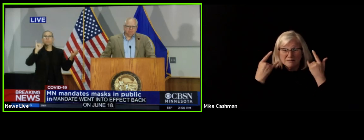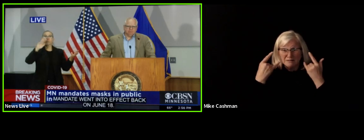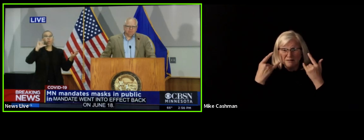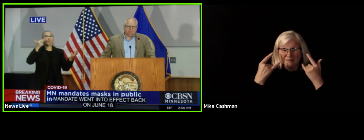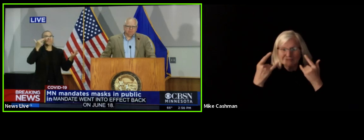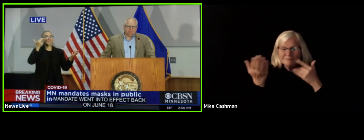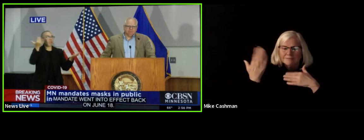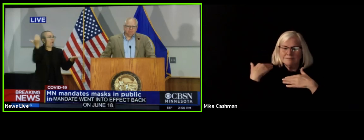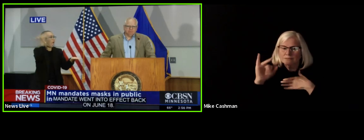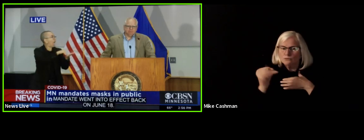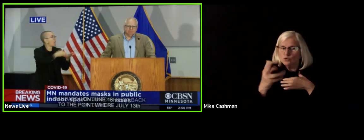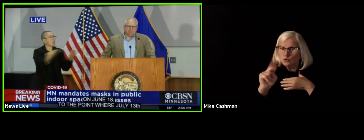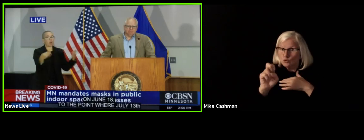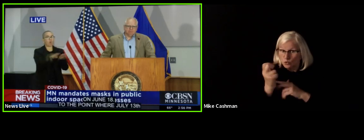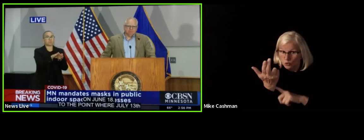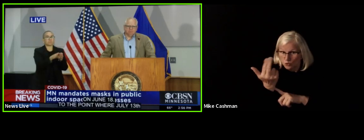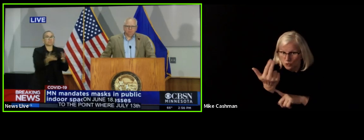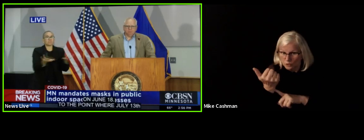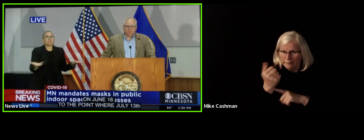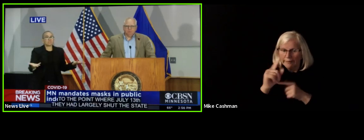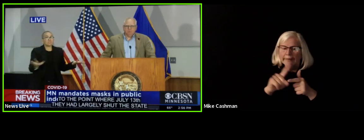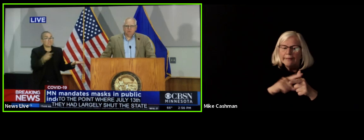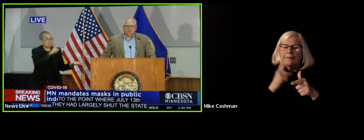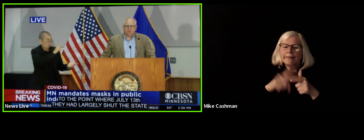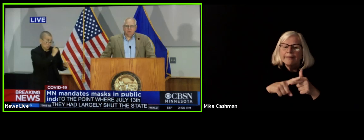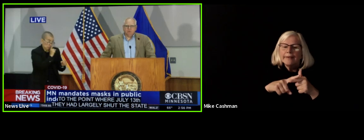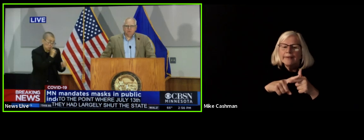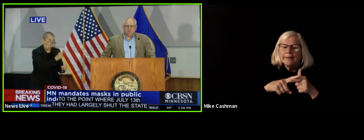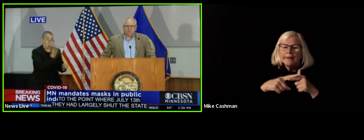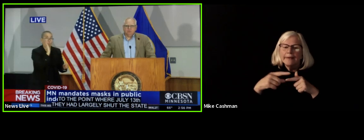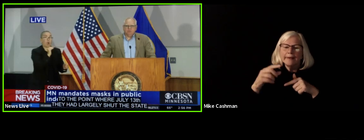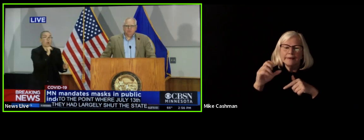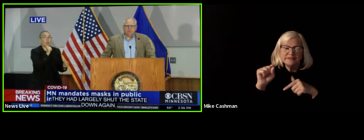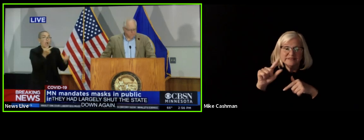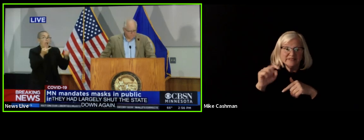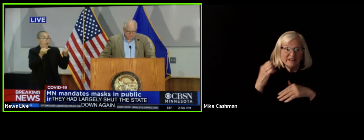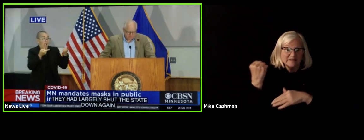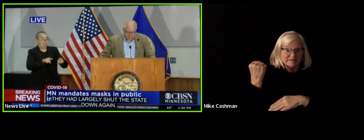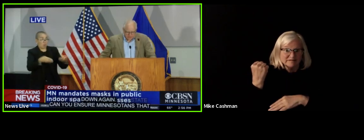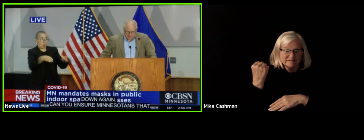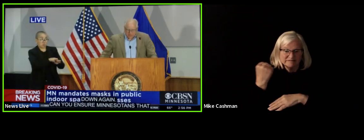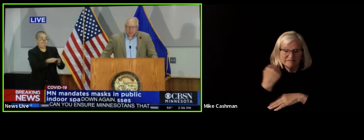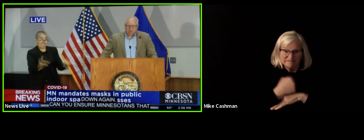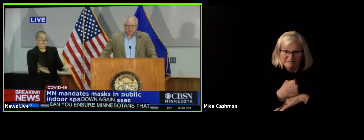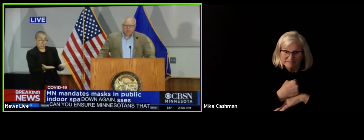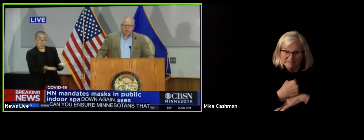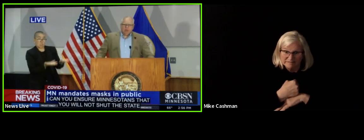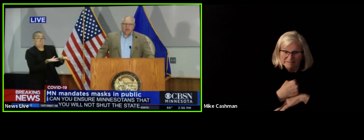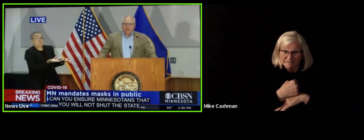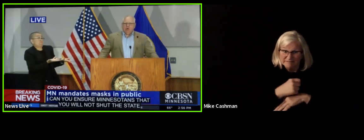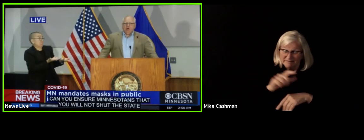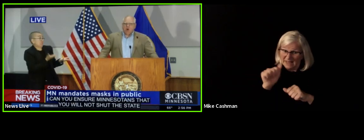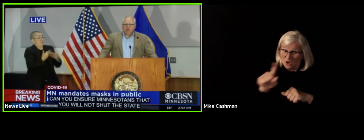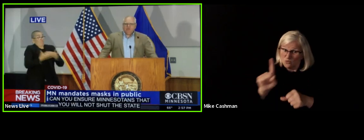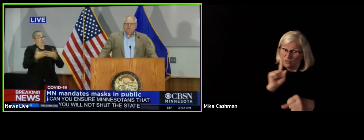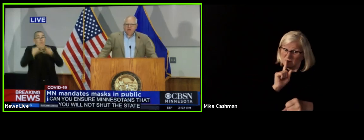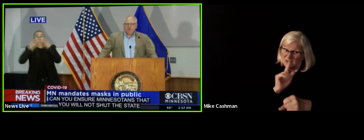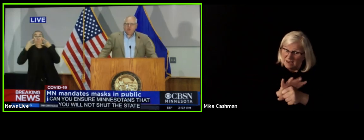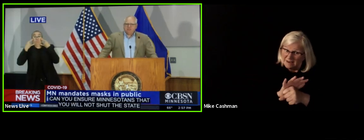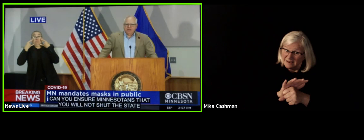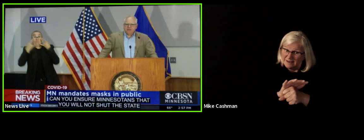again. Can you assure Minnesotans that you will not shut the state down again now that there's a mask mandate? I will